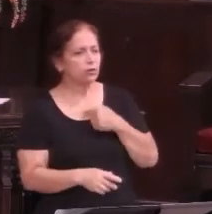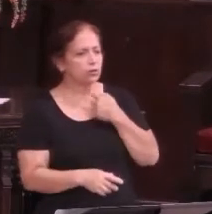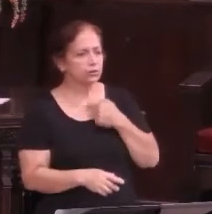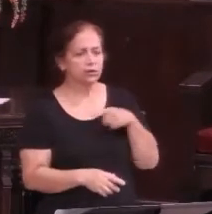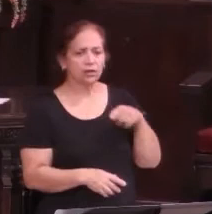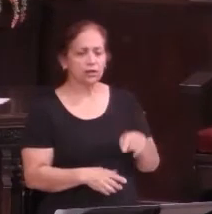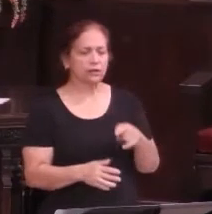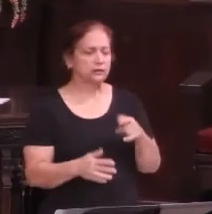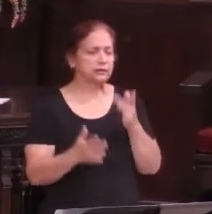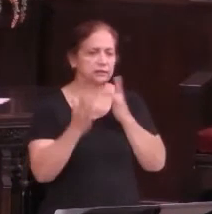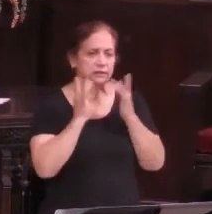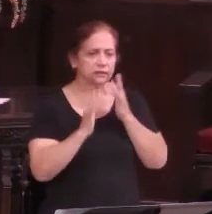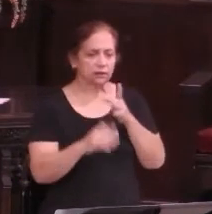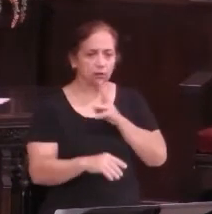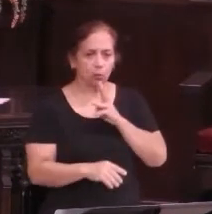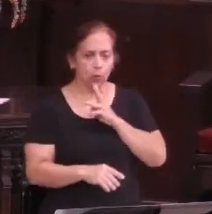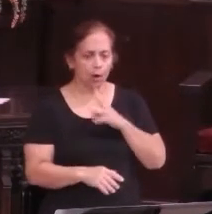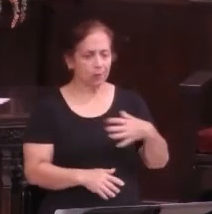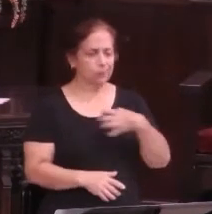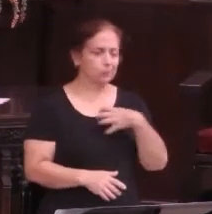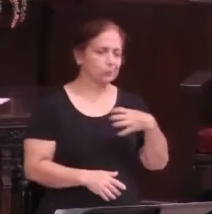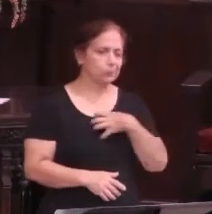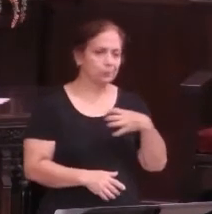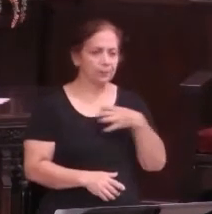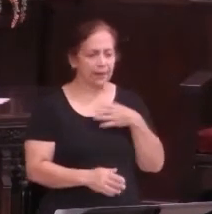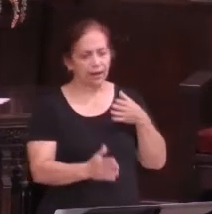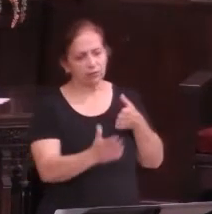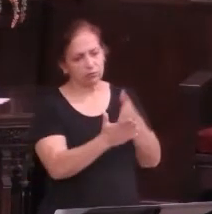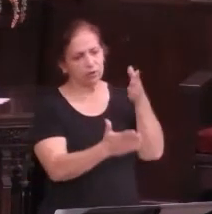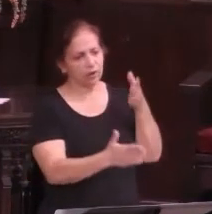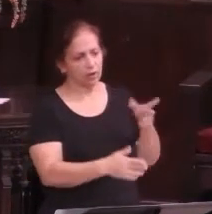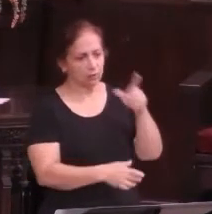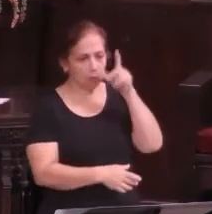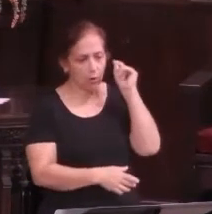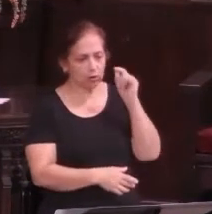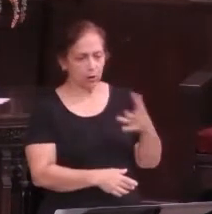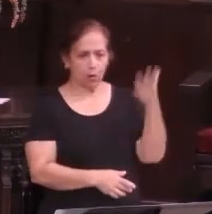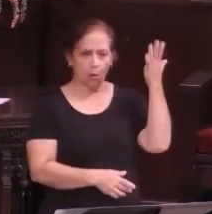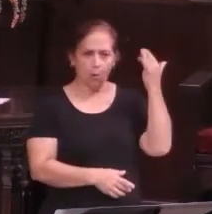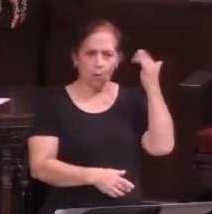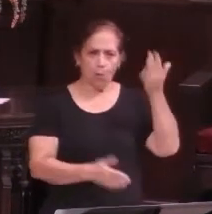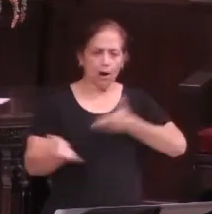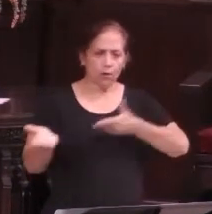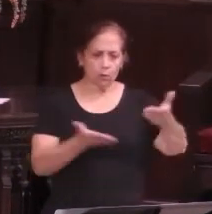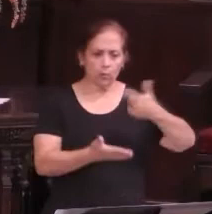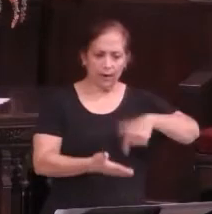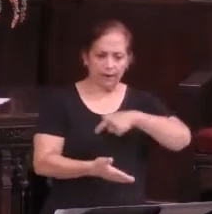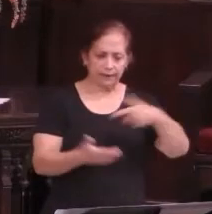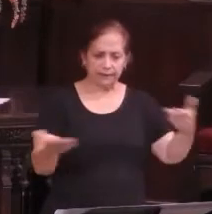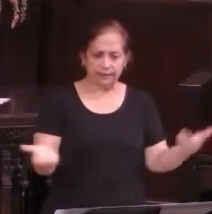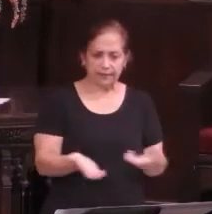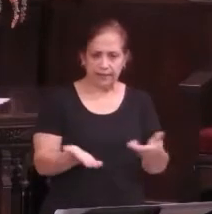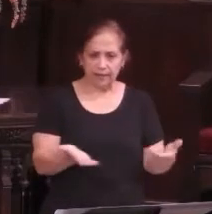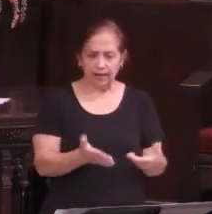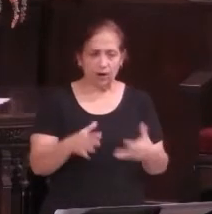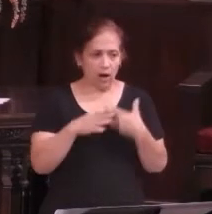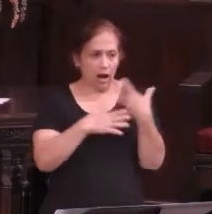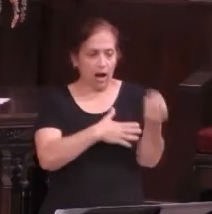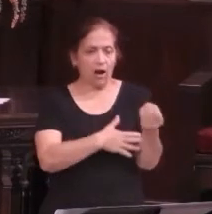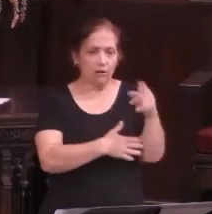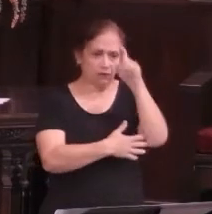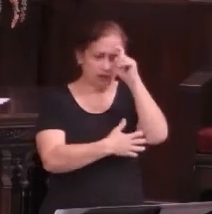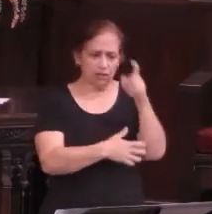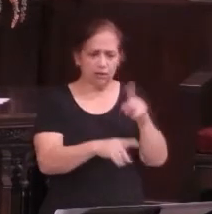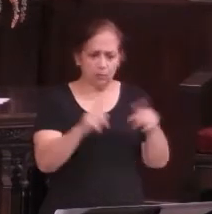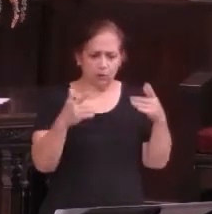for water, and they complained against Moses and said, "Why did you bring us up out of Egypt to